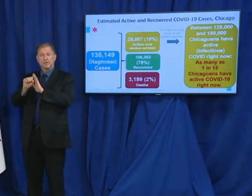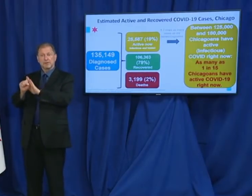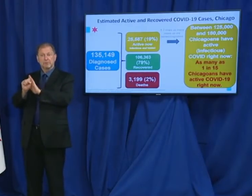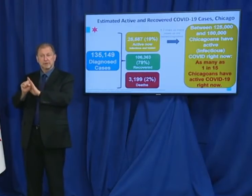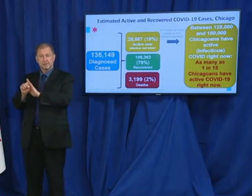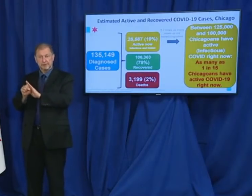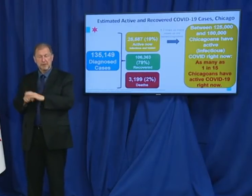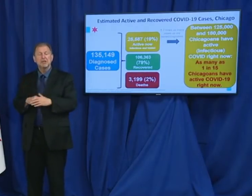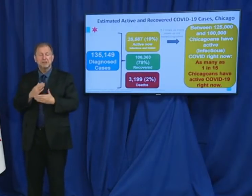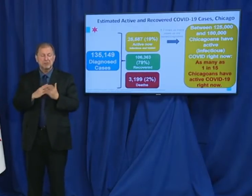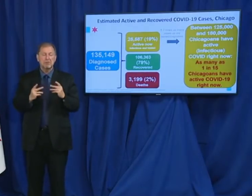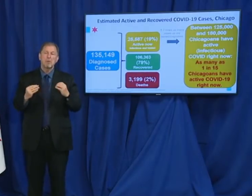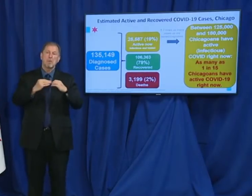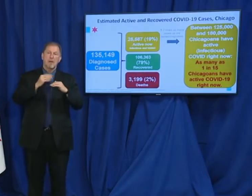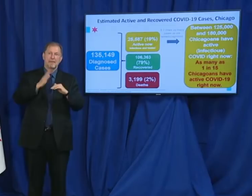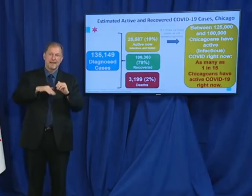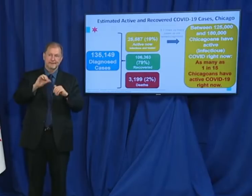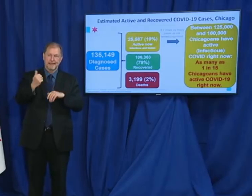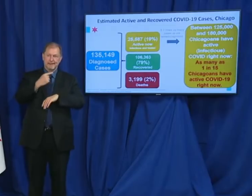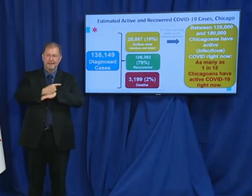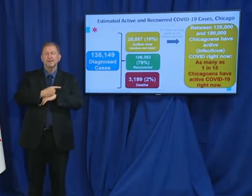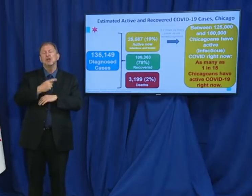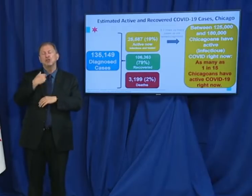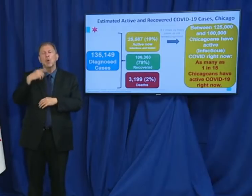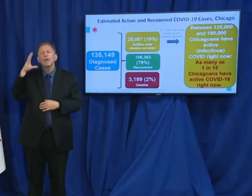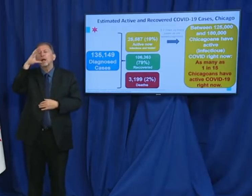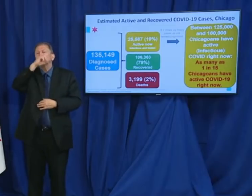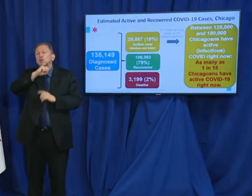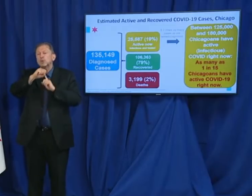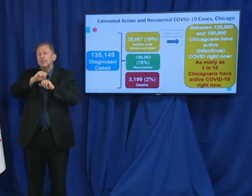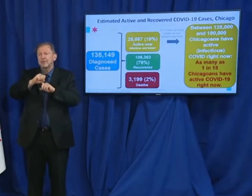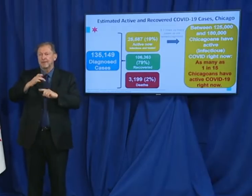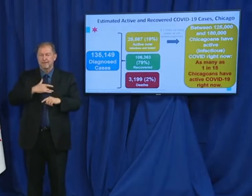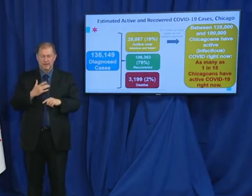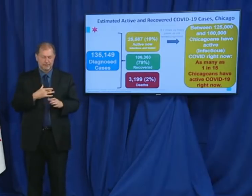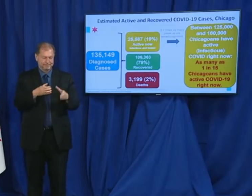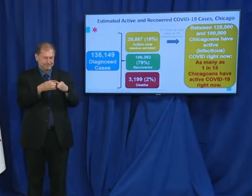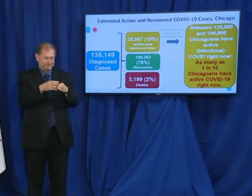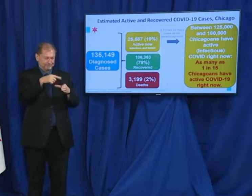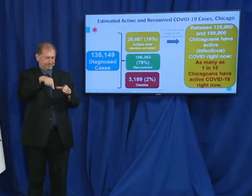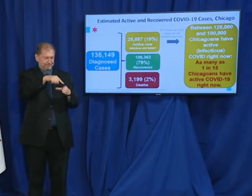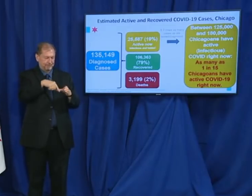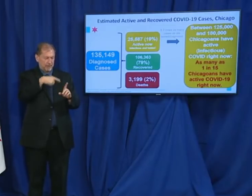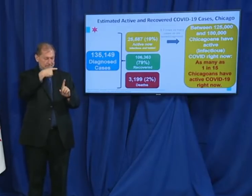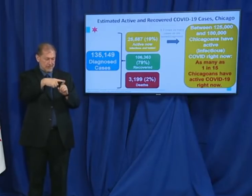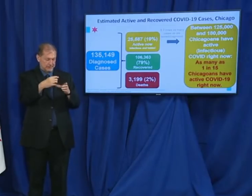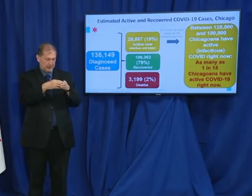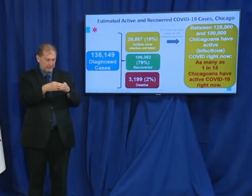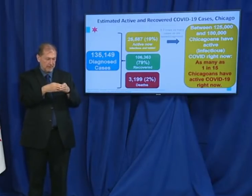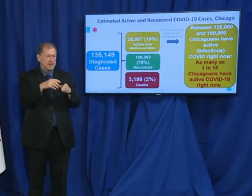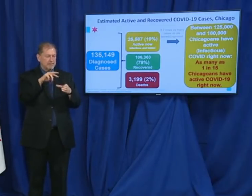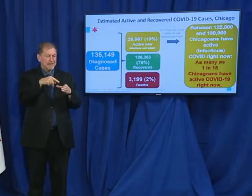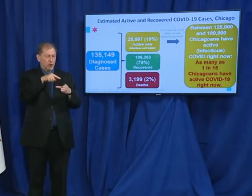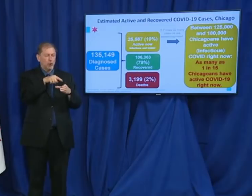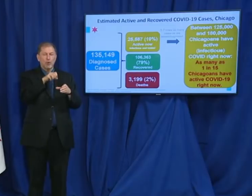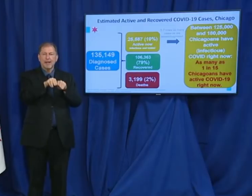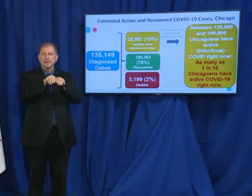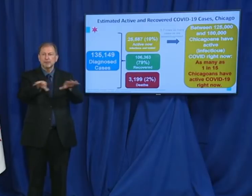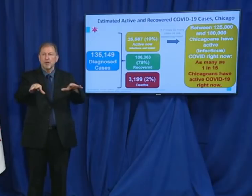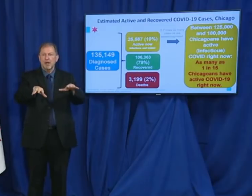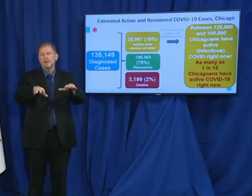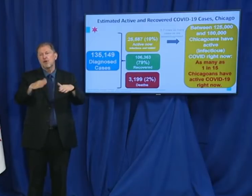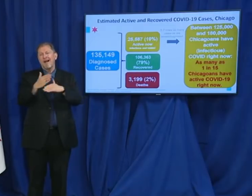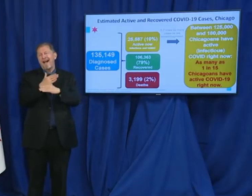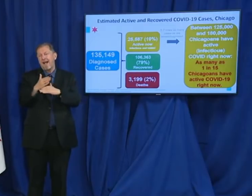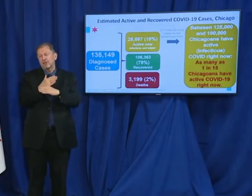so we've made an estimate that basically people are infectious for this estimate for an average of of 14